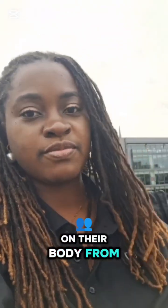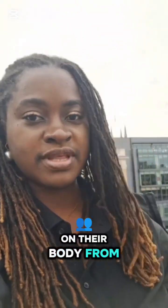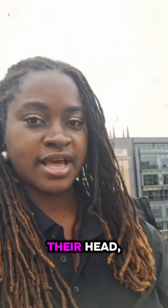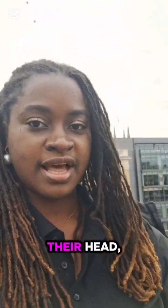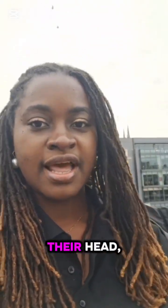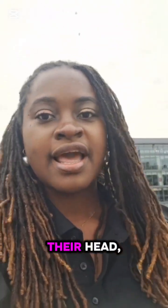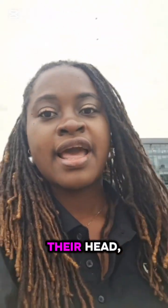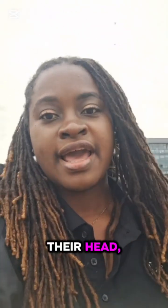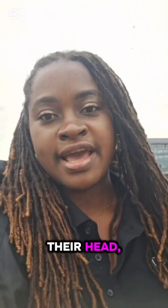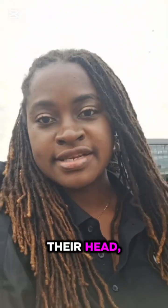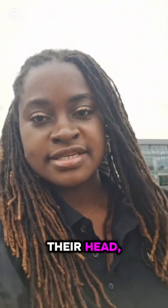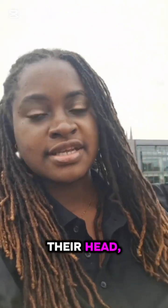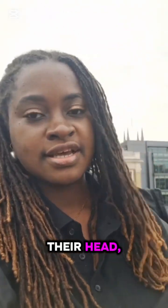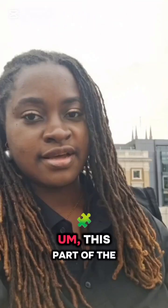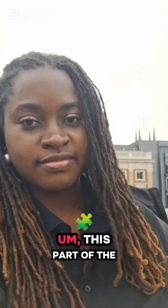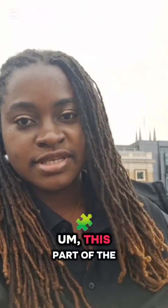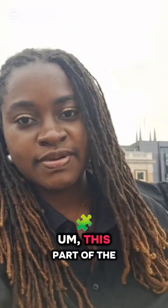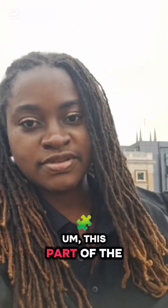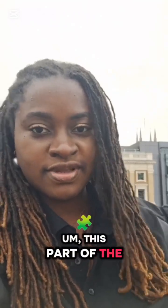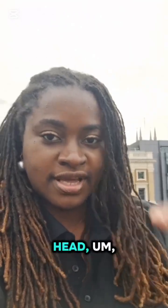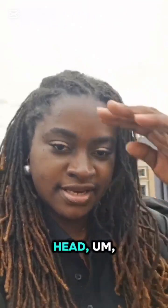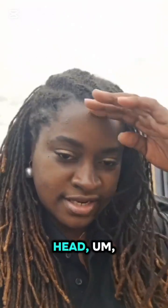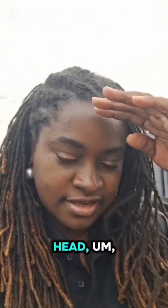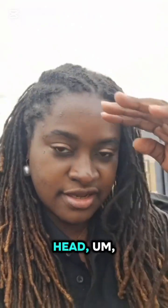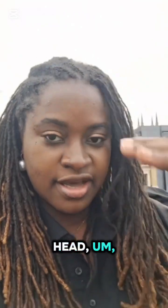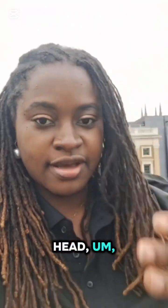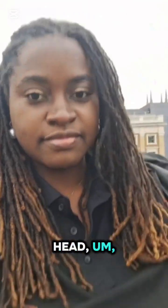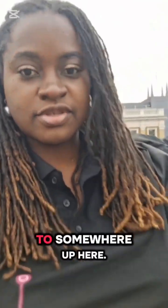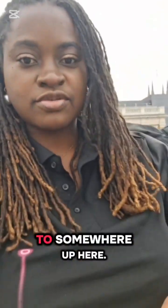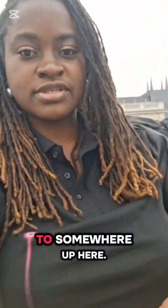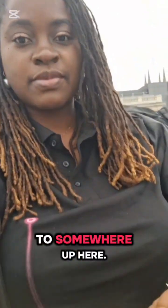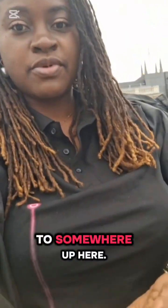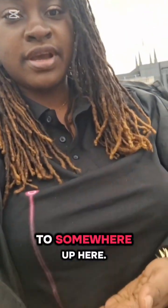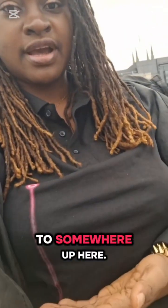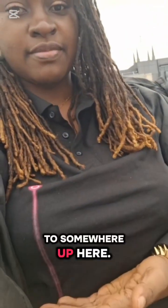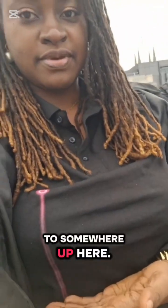their head, this part of the head, to somewhere up here.